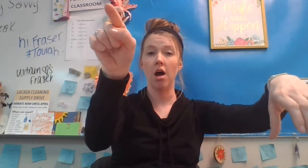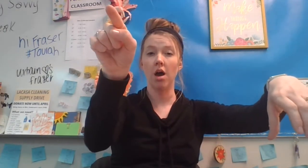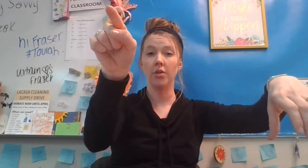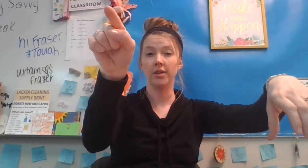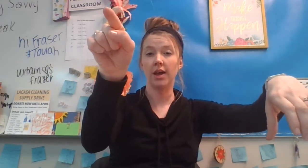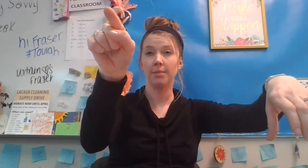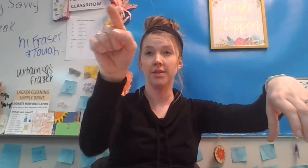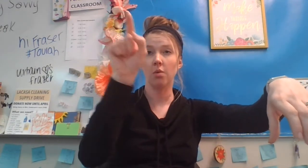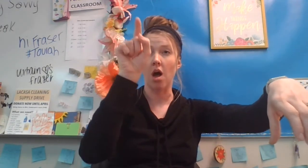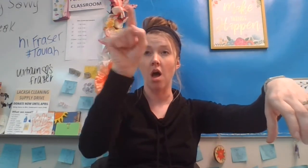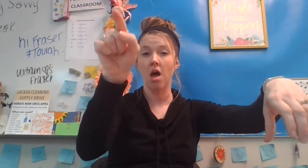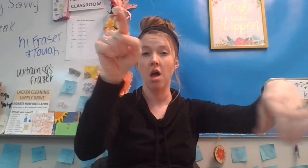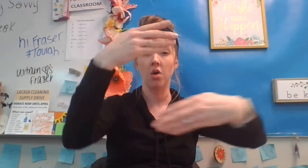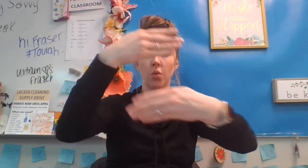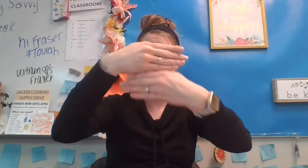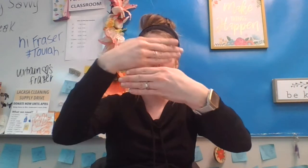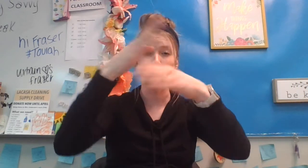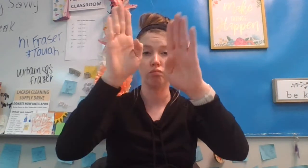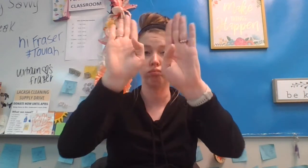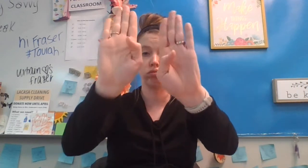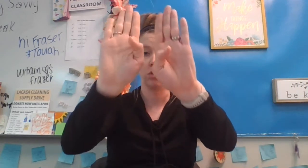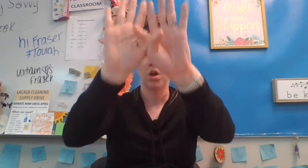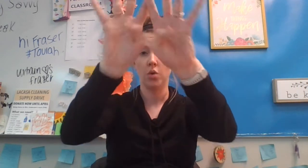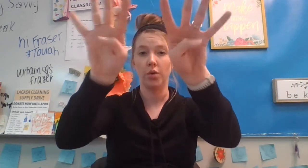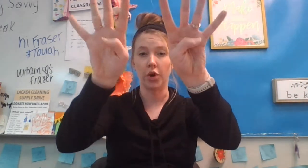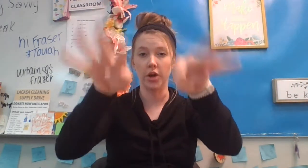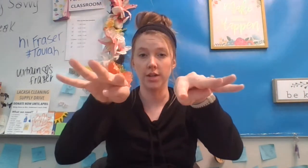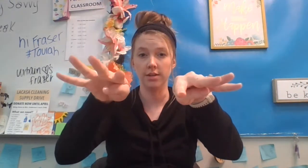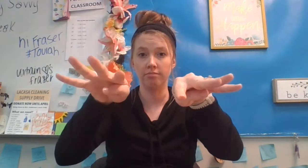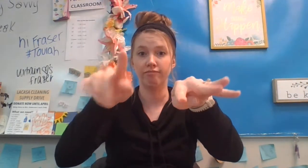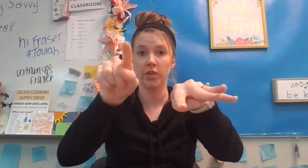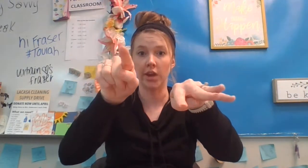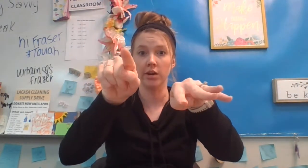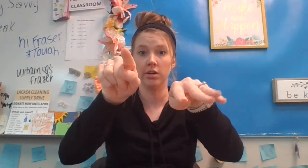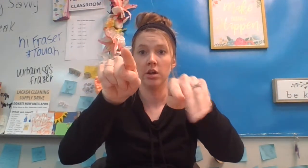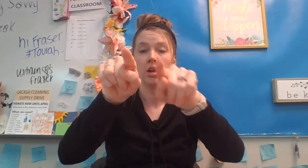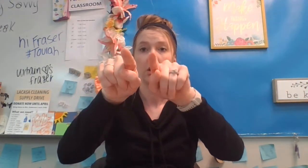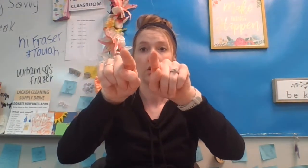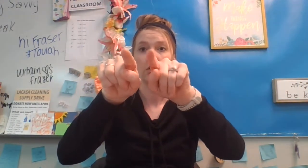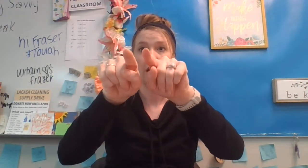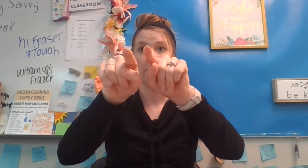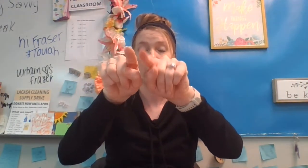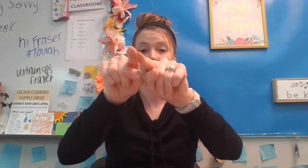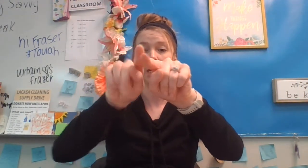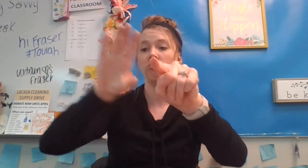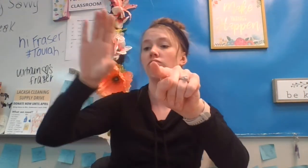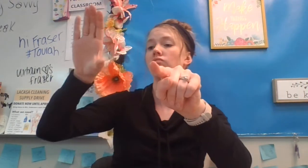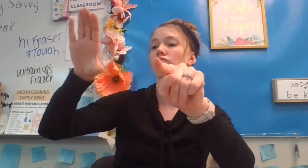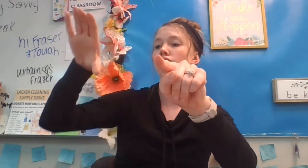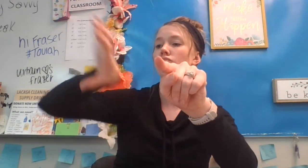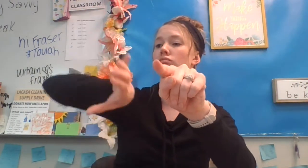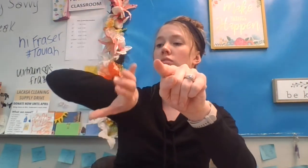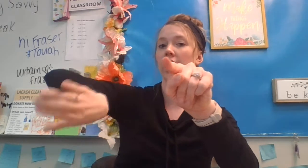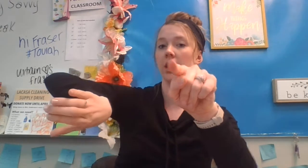All the way on the opposite wall. Windows with curtains here. So now I'm pointing right